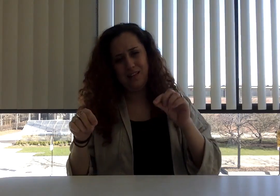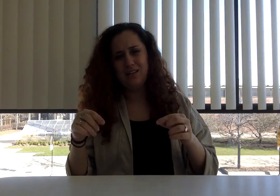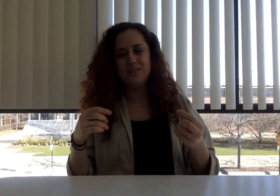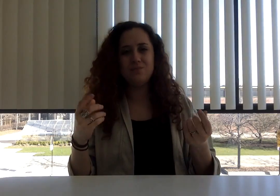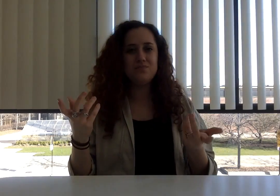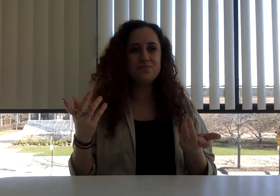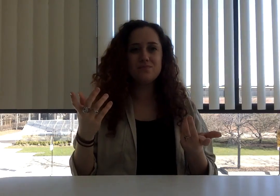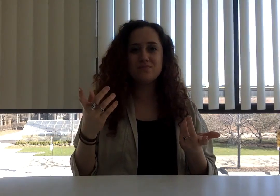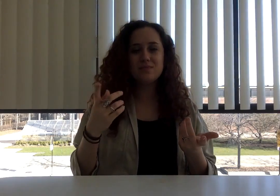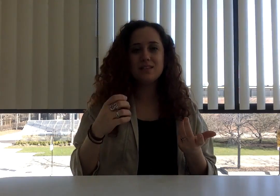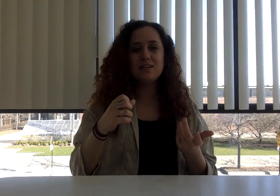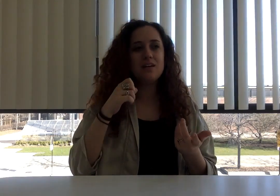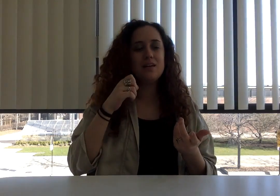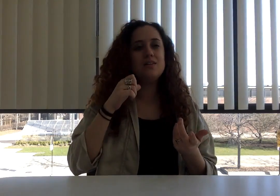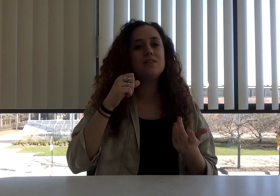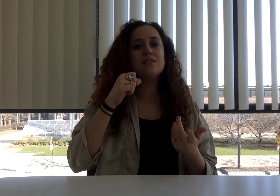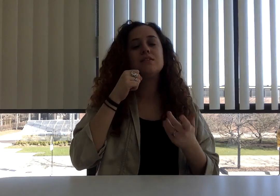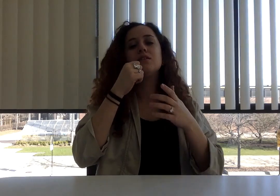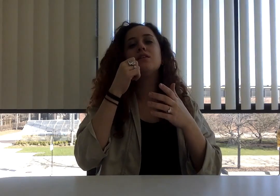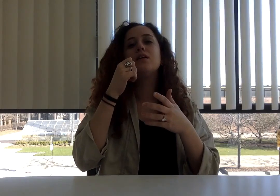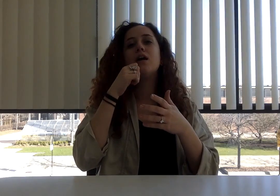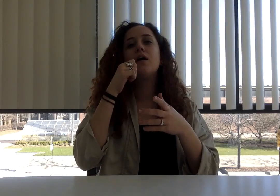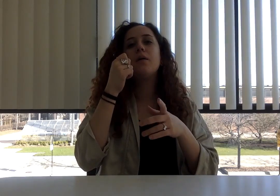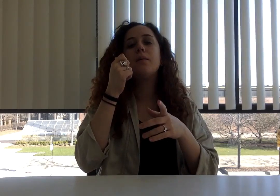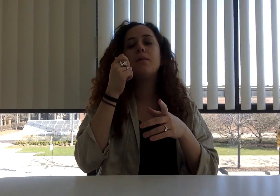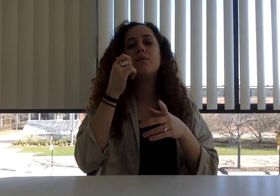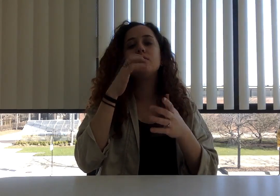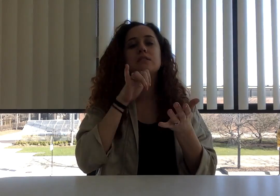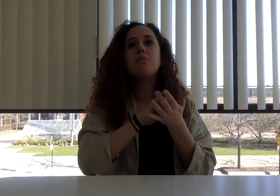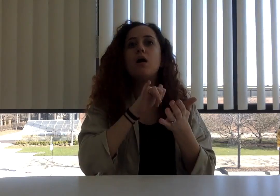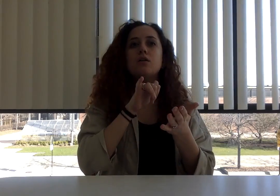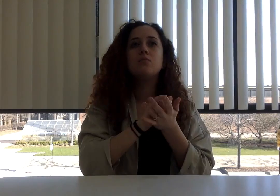parabola because the parabola was just like wildly drawn.